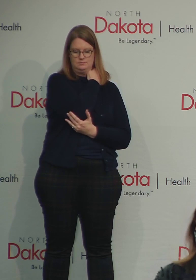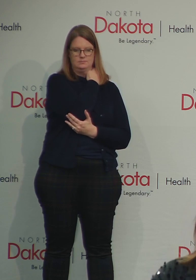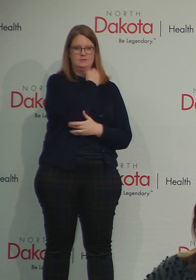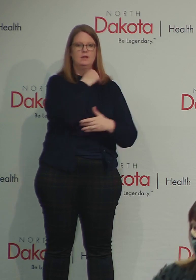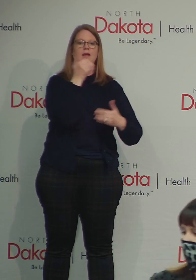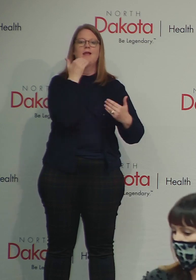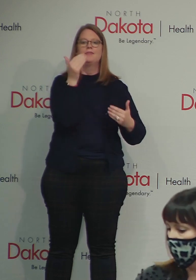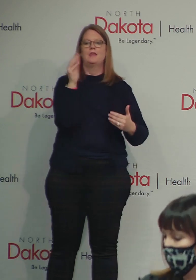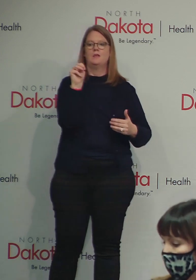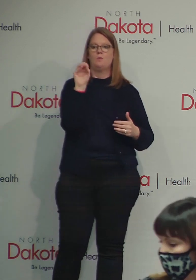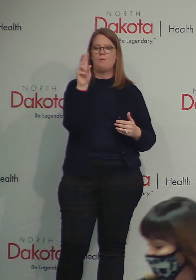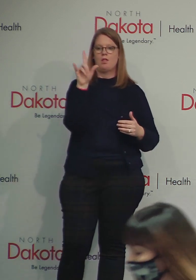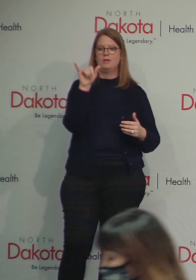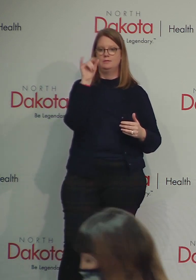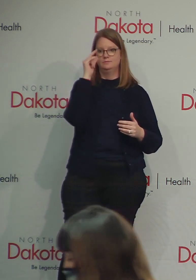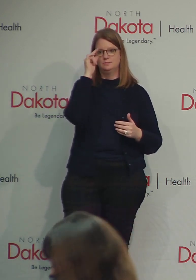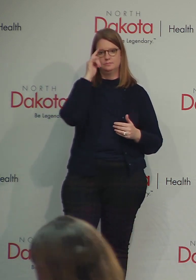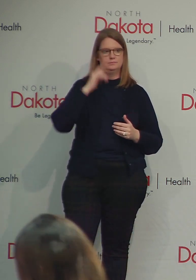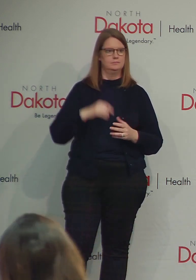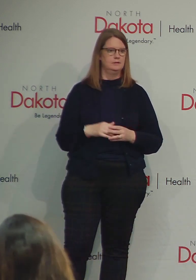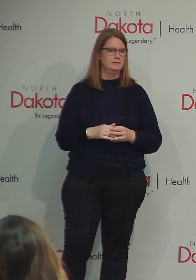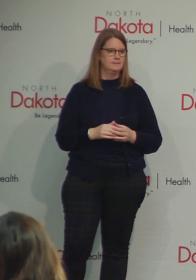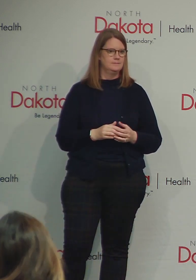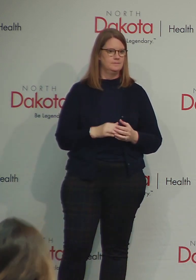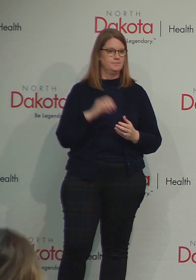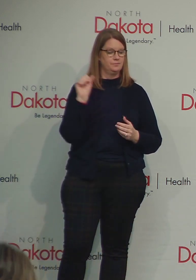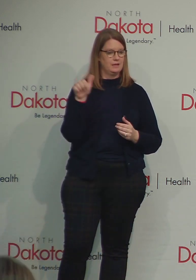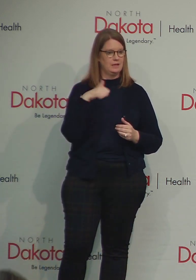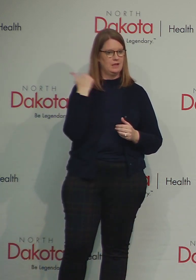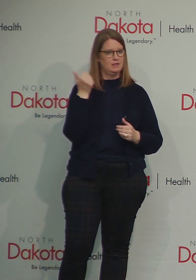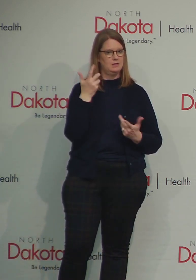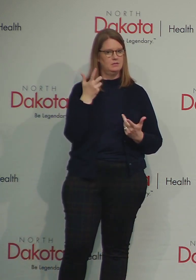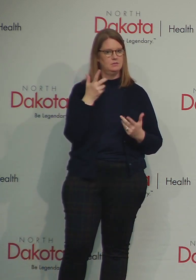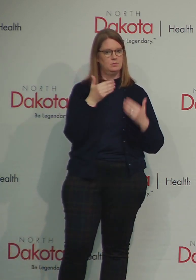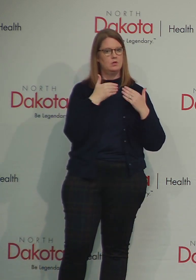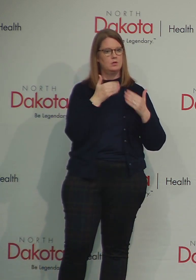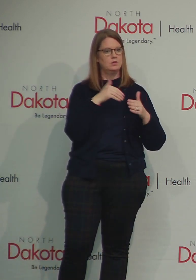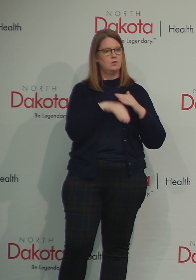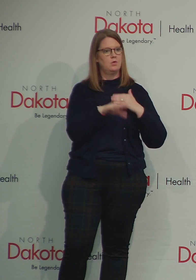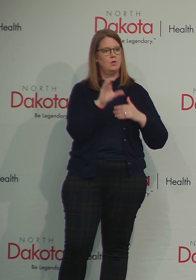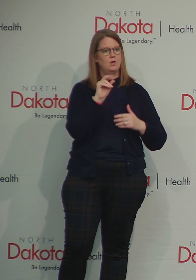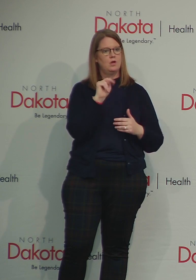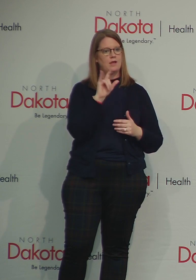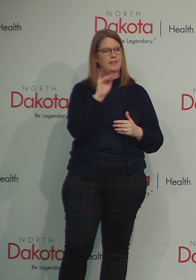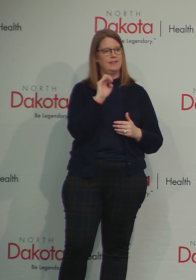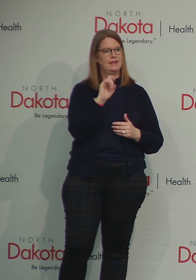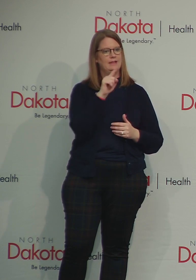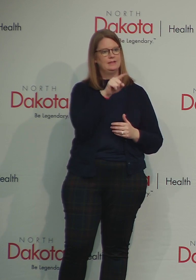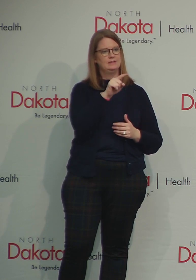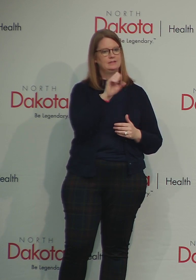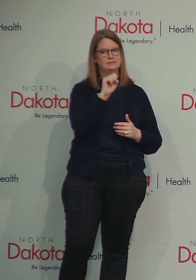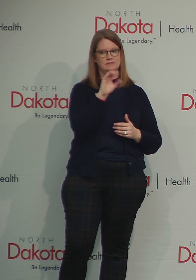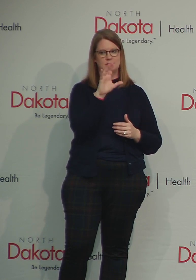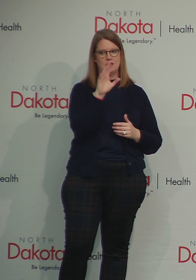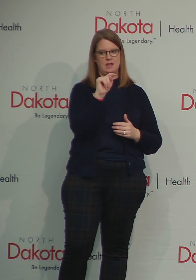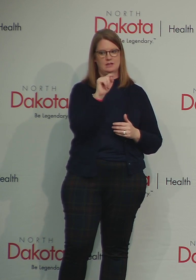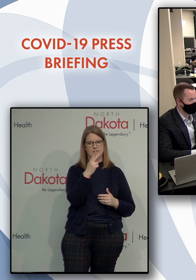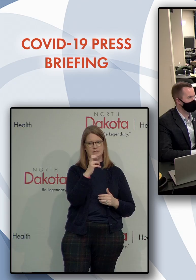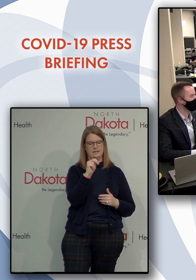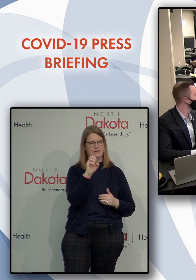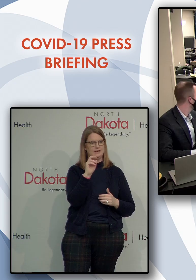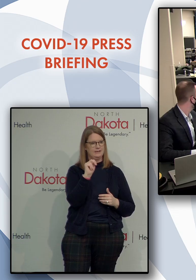Thank you, Molly. I guess maybe we'll go online. Danny? Scott Penn and